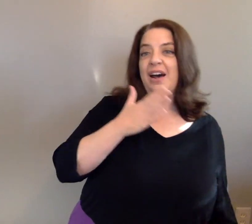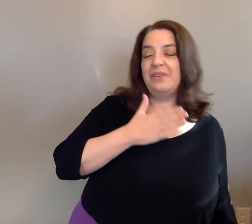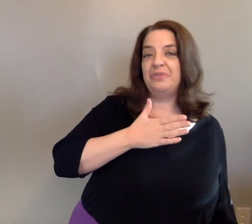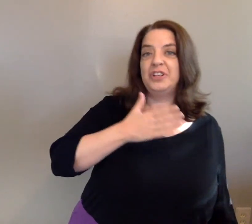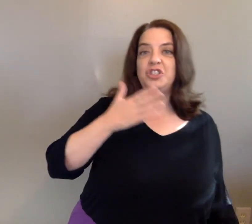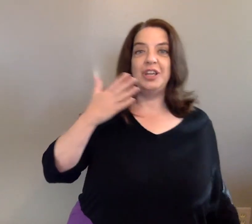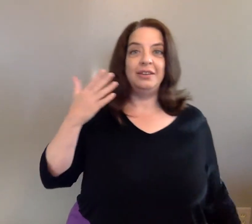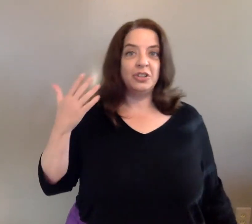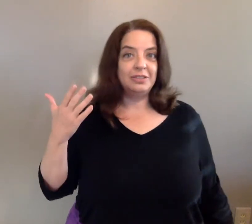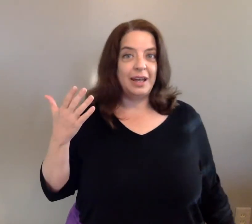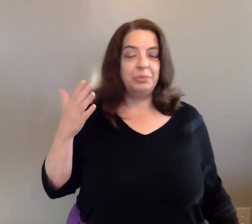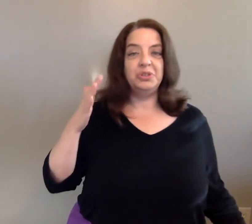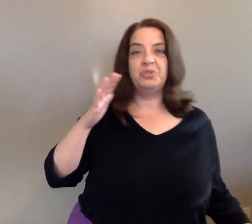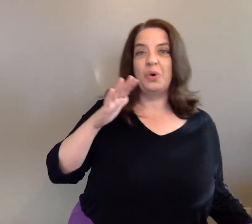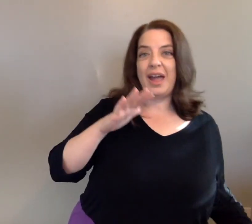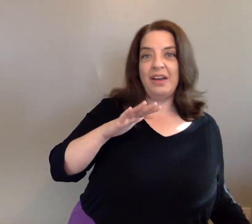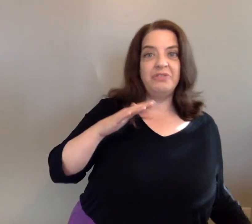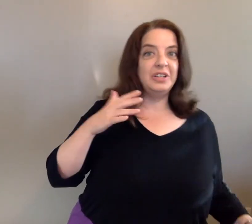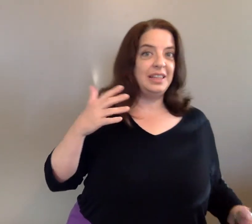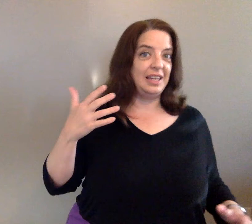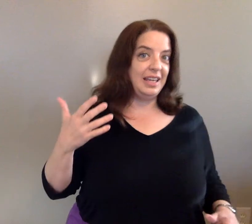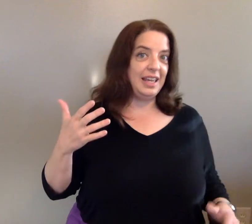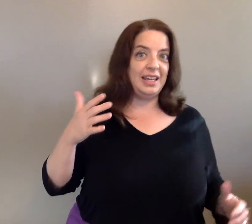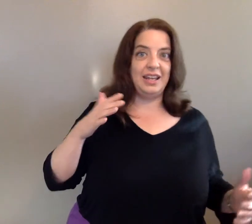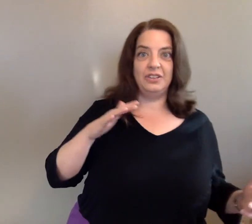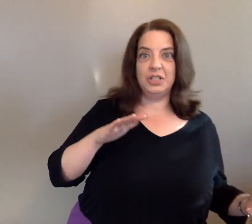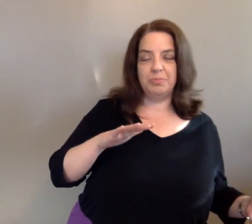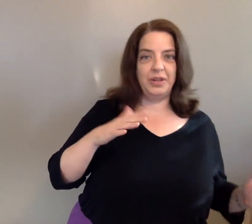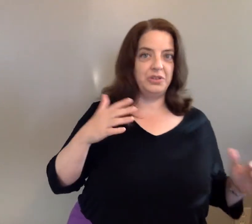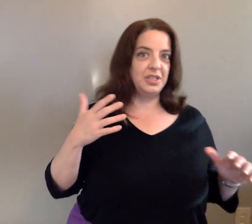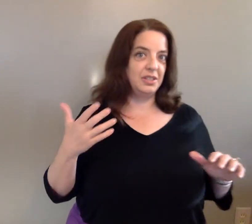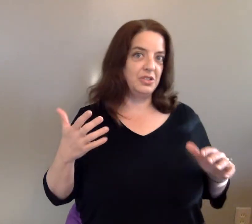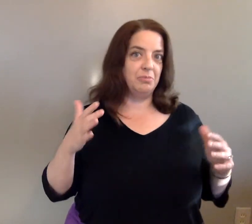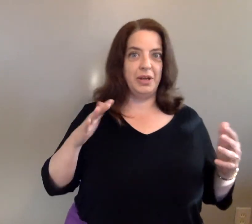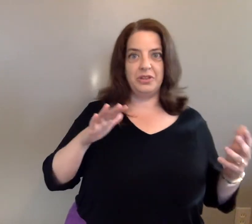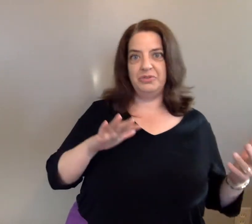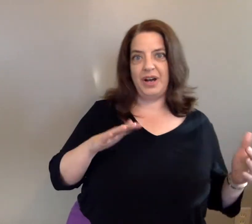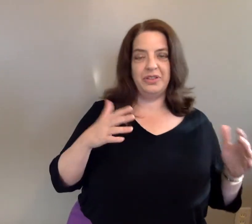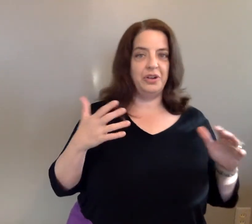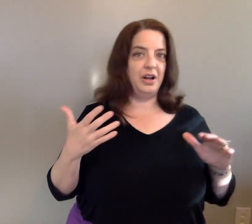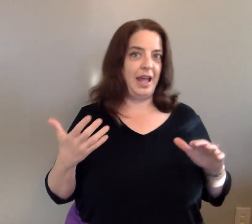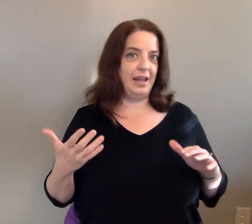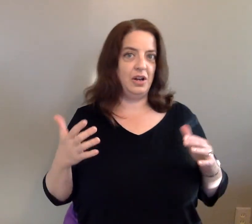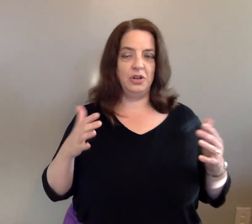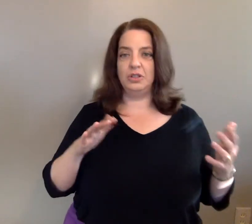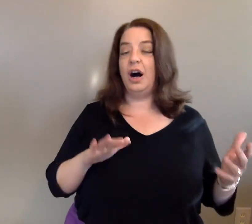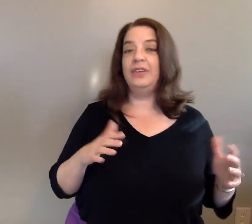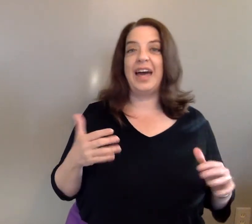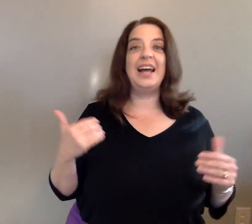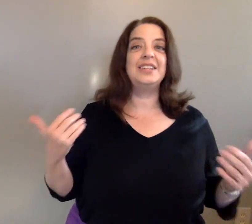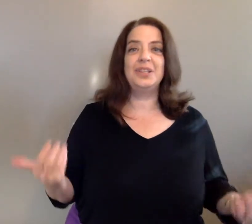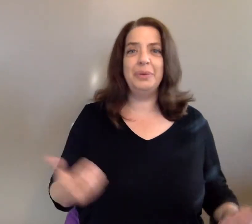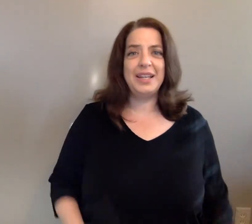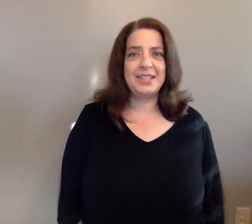have gender labels for everything in English: brother, sister, mother, father, aunt, uncle, all of that, until we get to